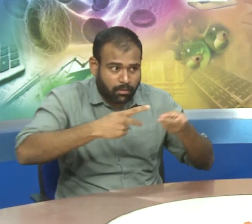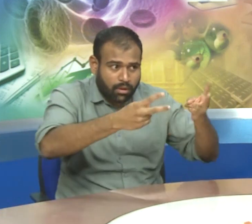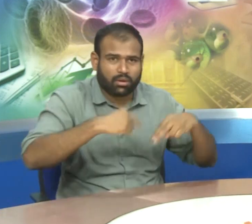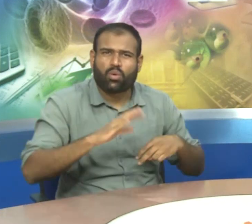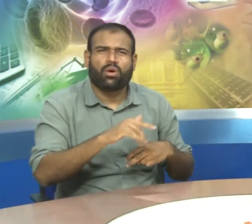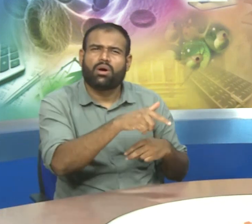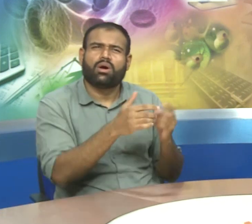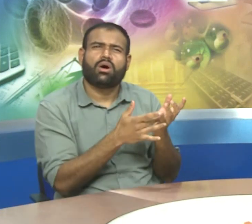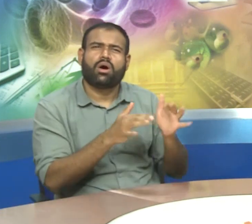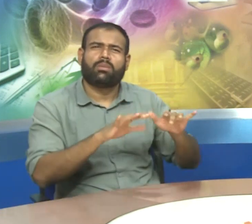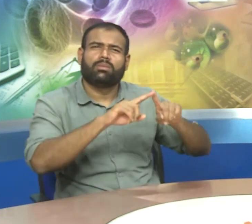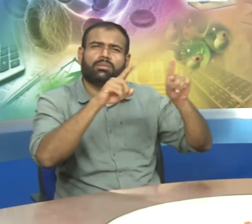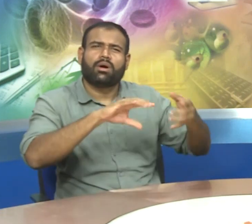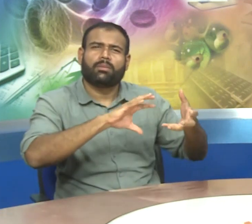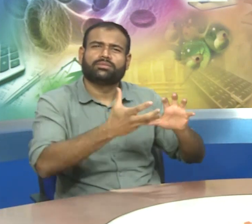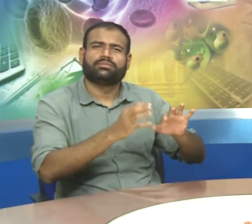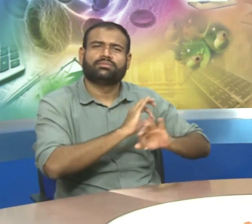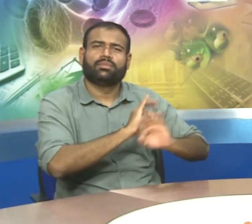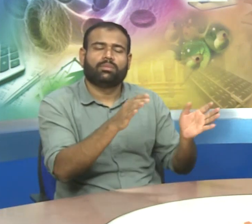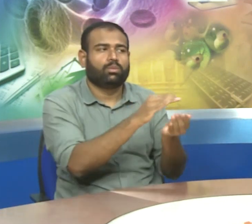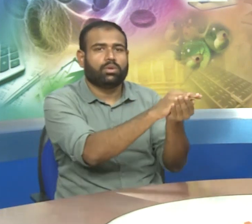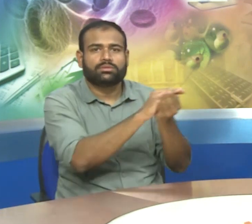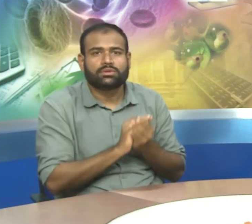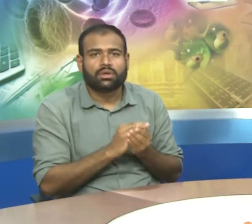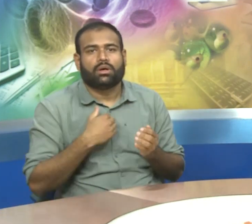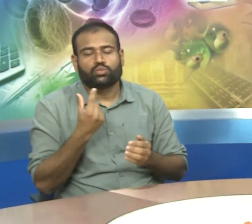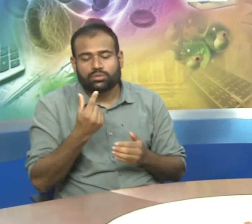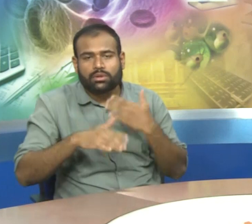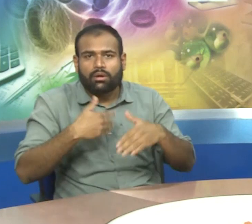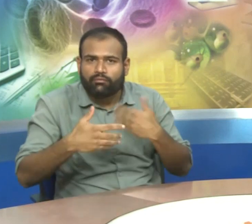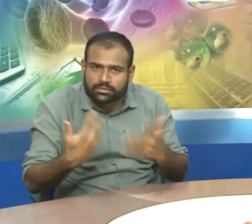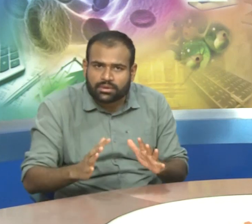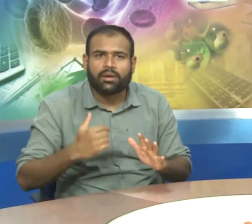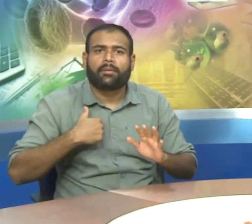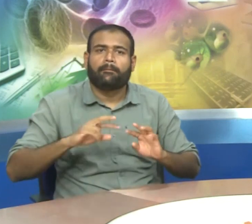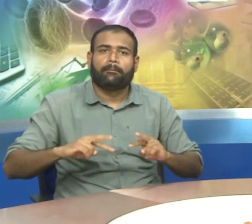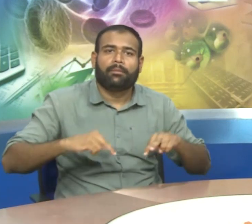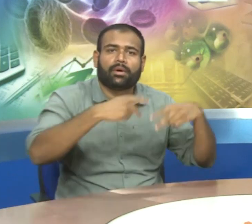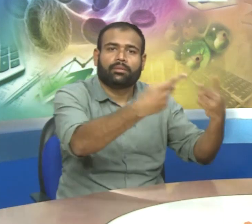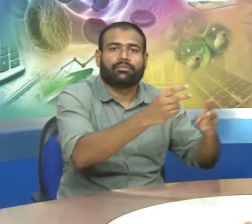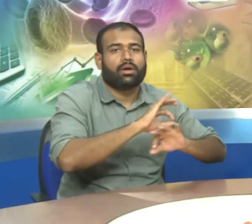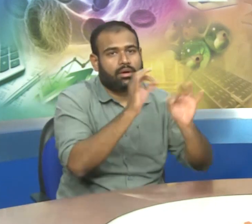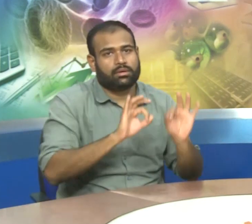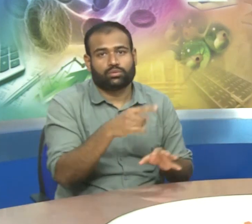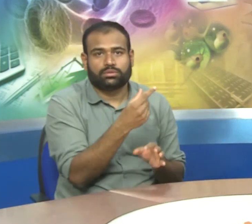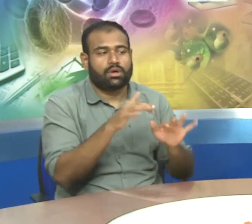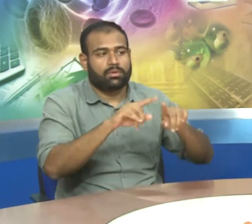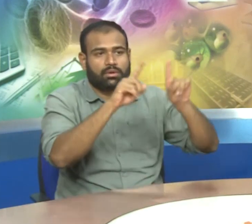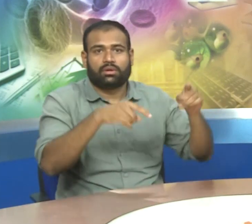they maintain a borrower's card. So in a computerized circulation system, there is no need for the library to issue and maintain